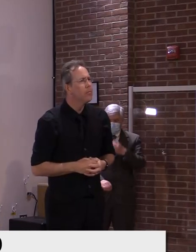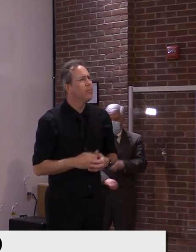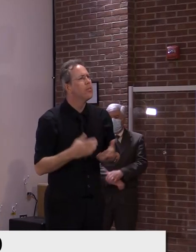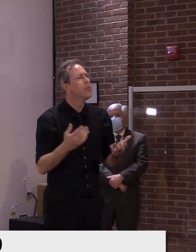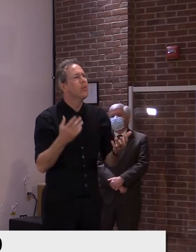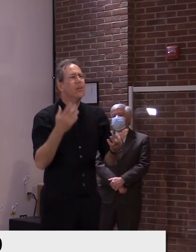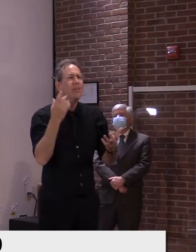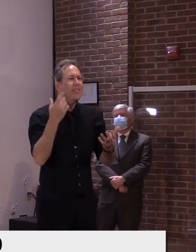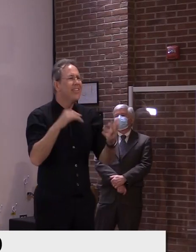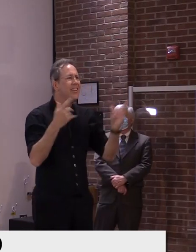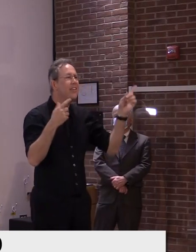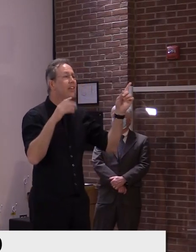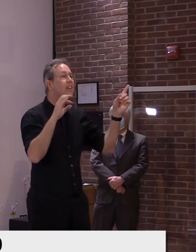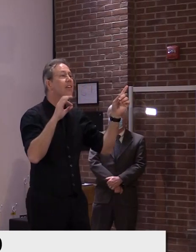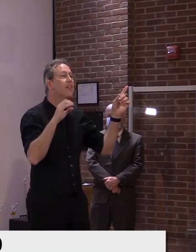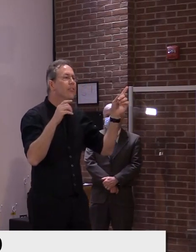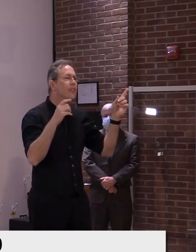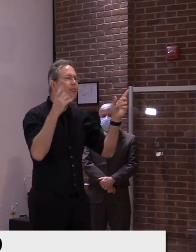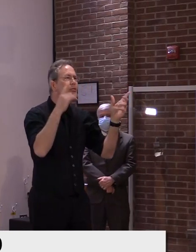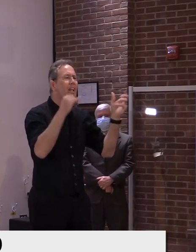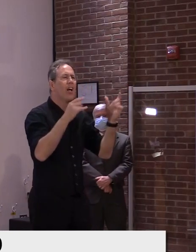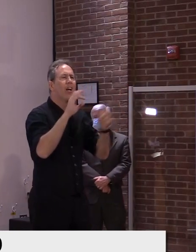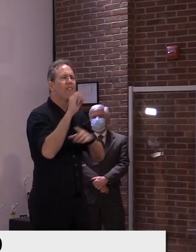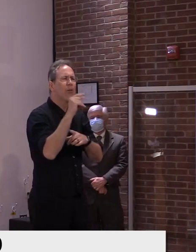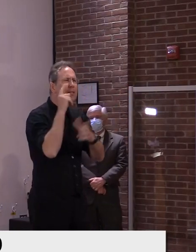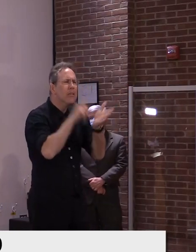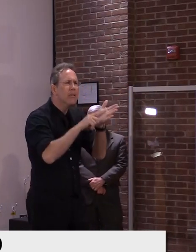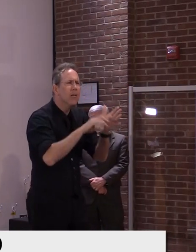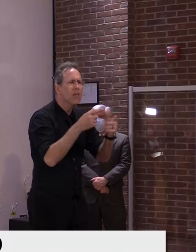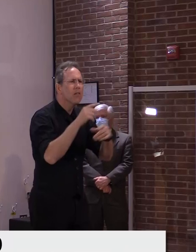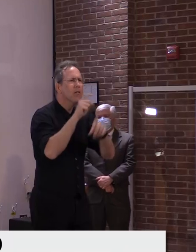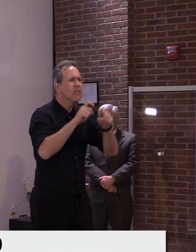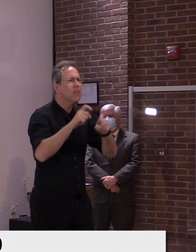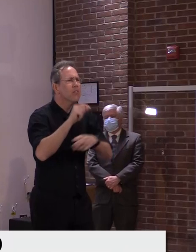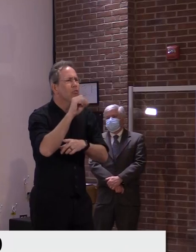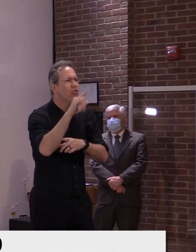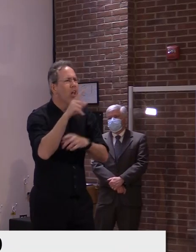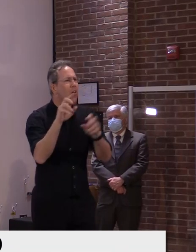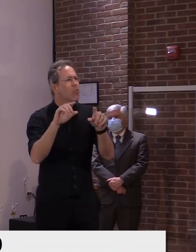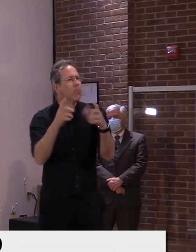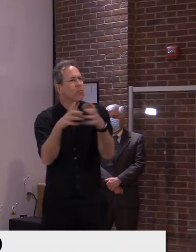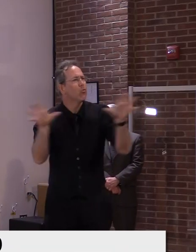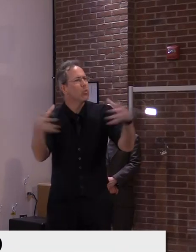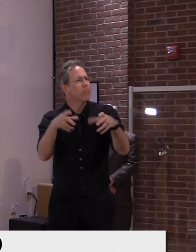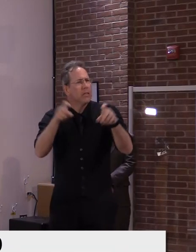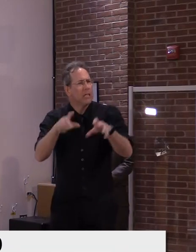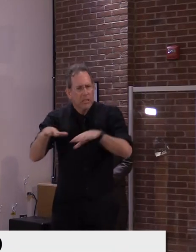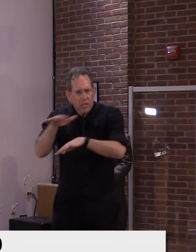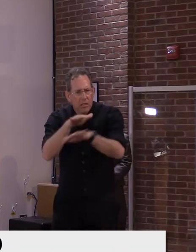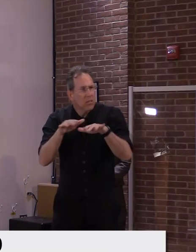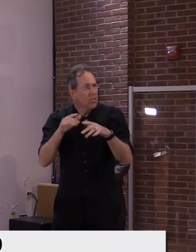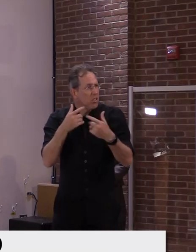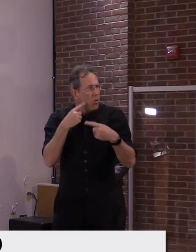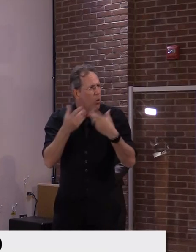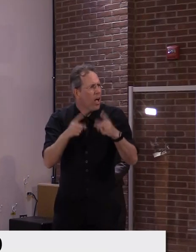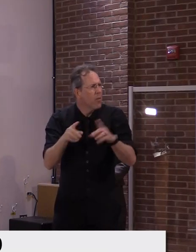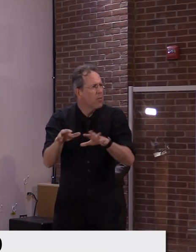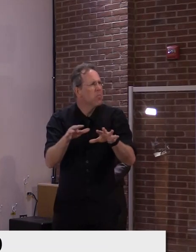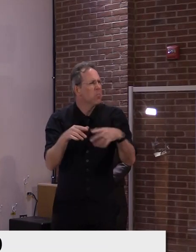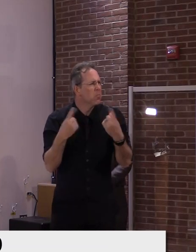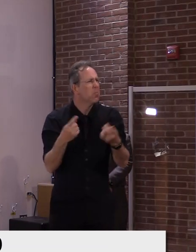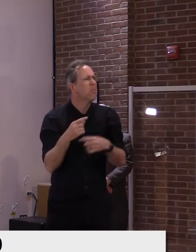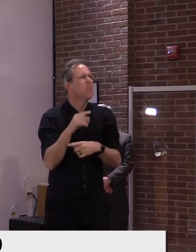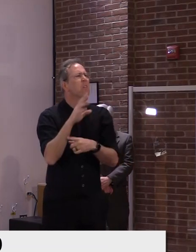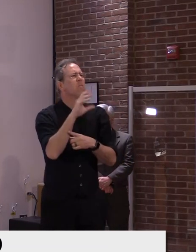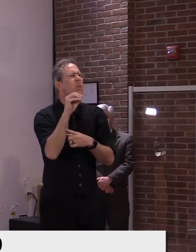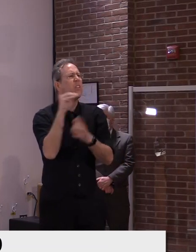typical trial for a vaccine right now is in the 40,000 people range. And so